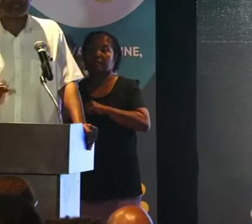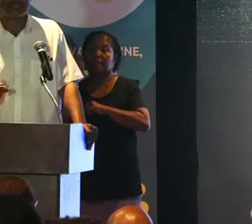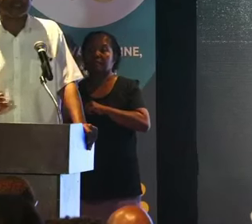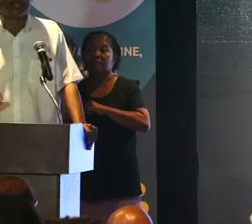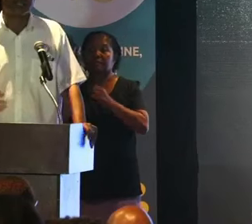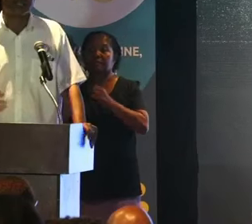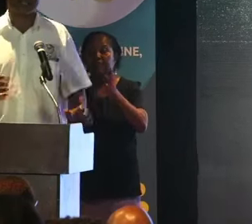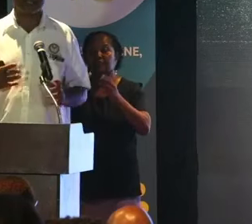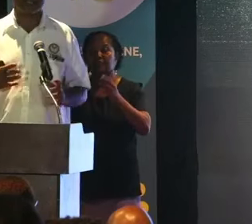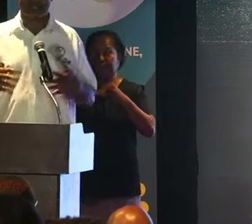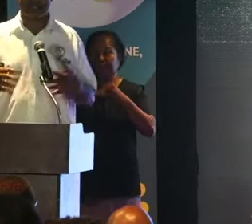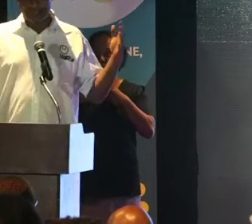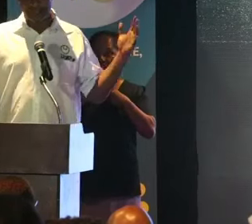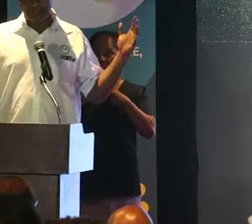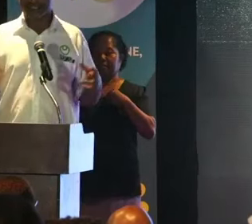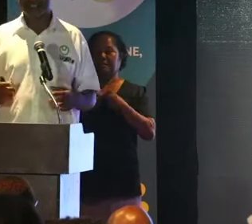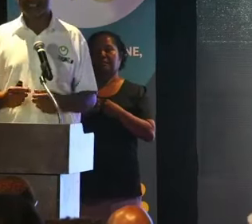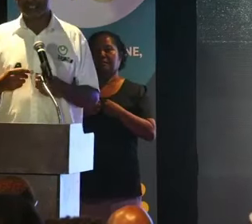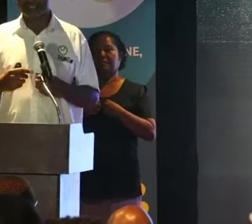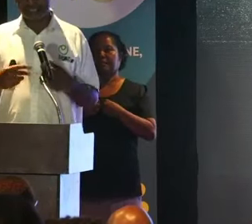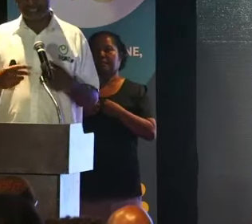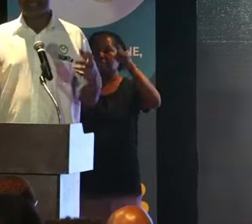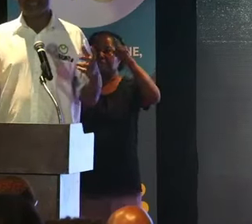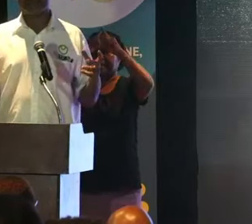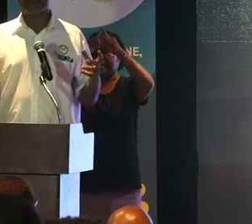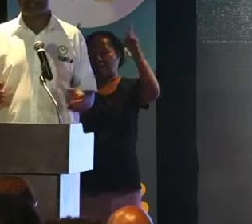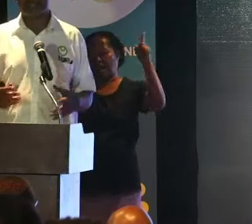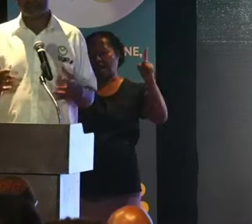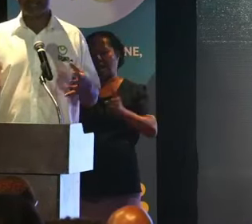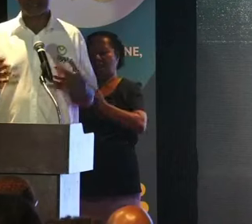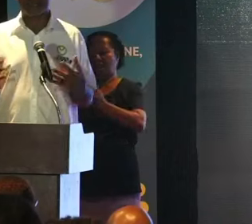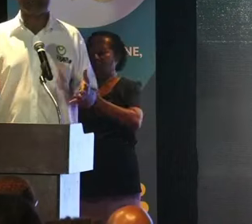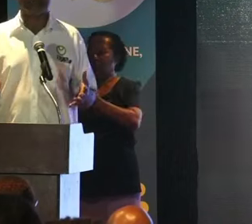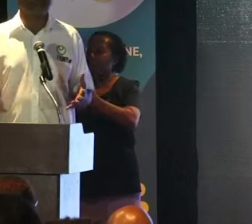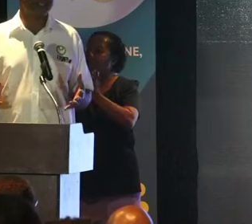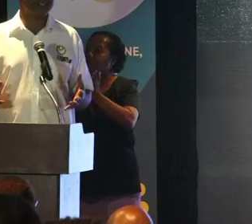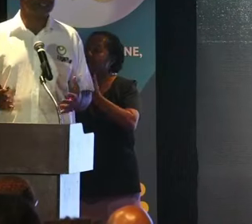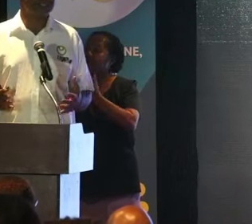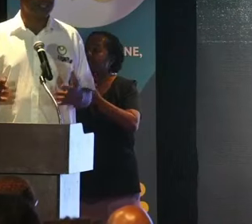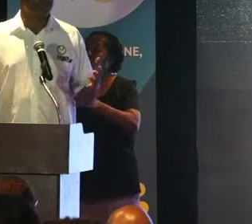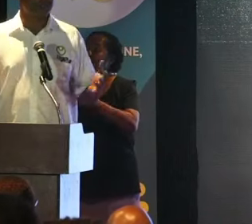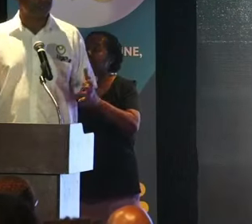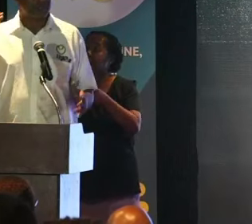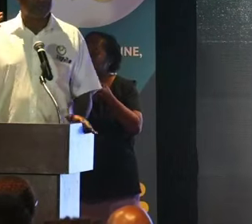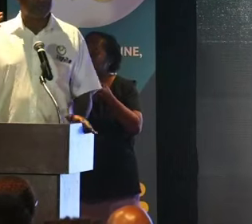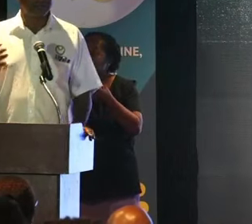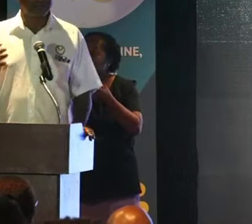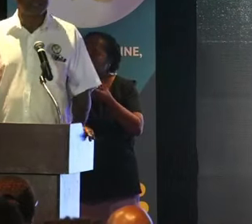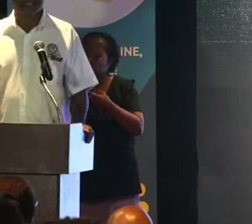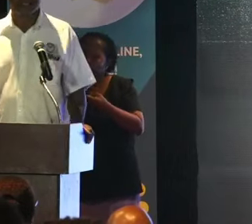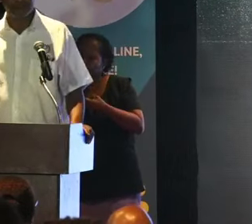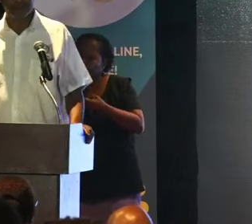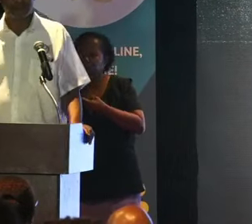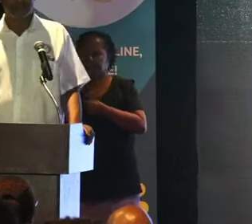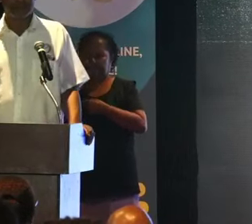business, it is the image, it is the names. So when they go out, people are